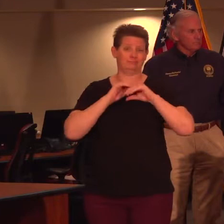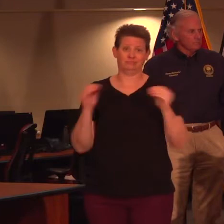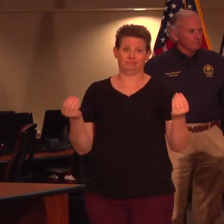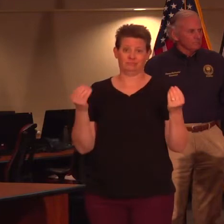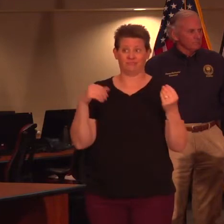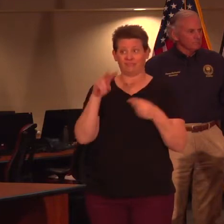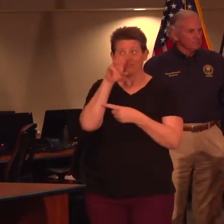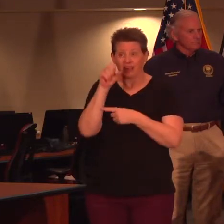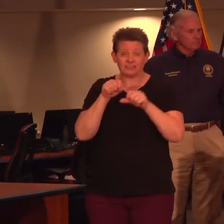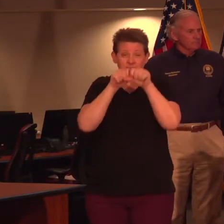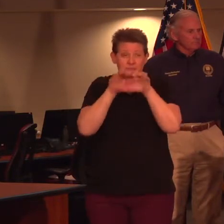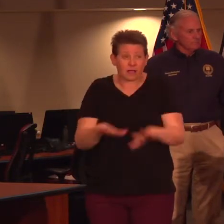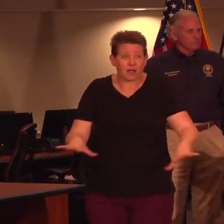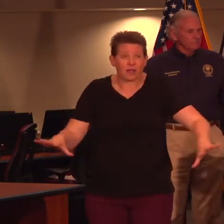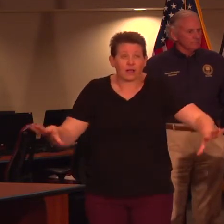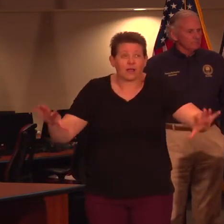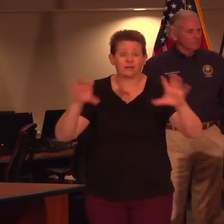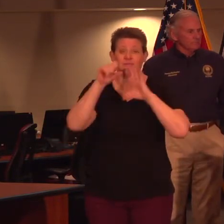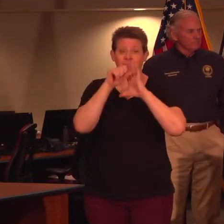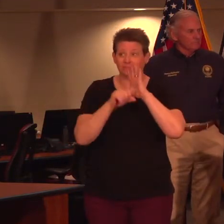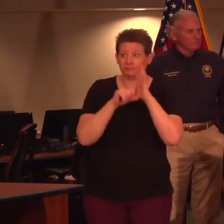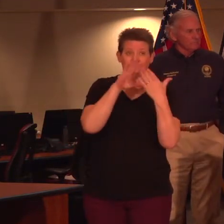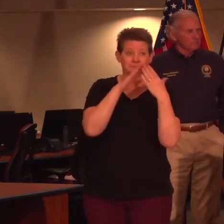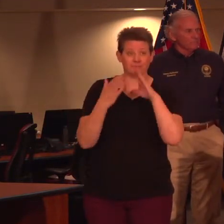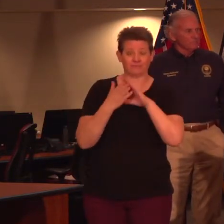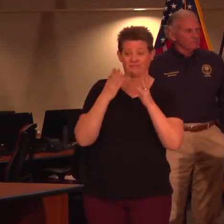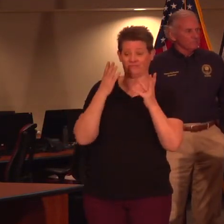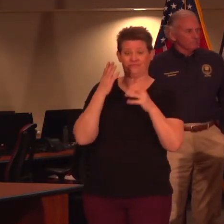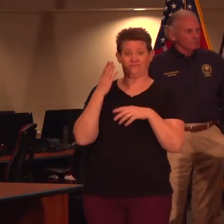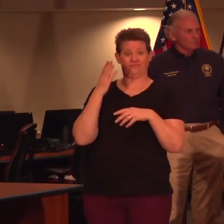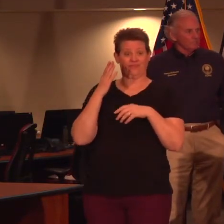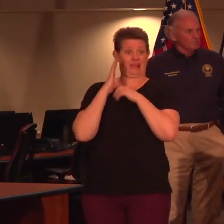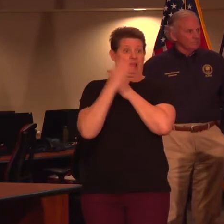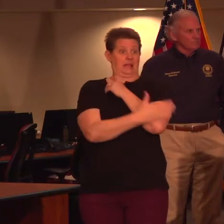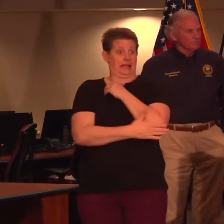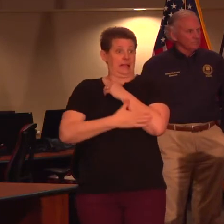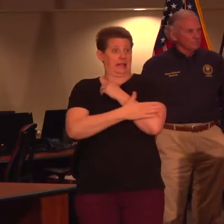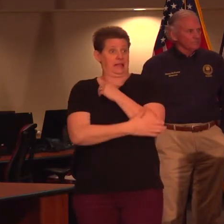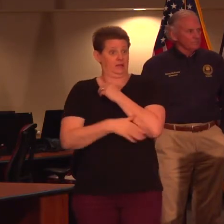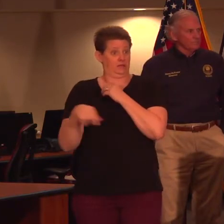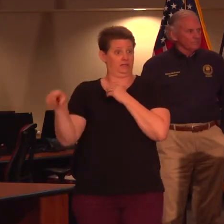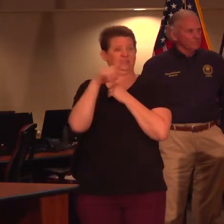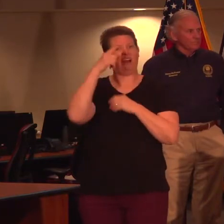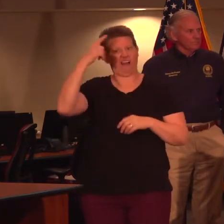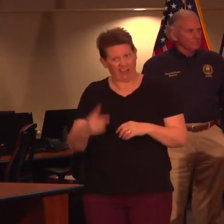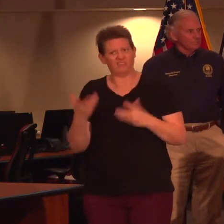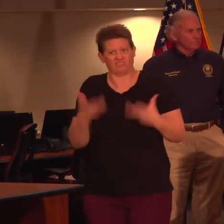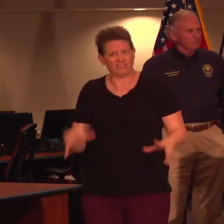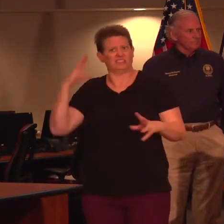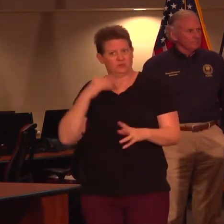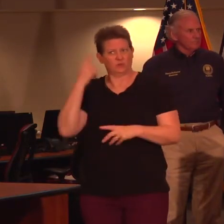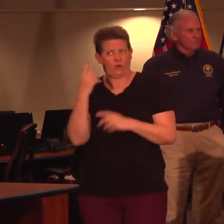in our state and in our communities. Half of the counties in South Carolina have experienced 1 or more deaths among its